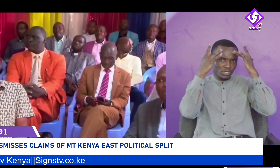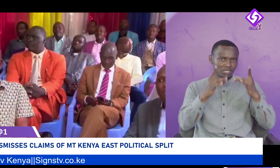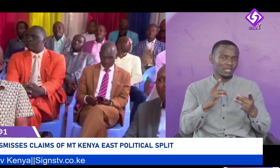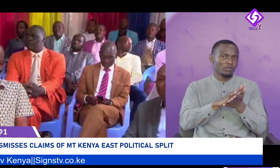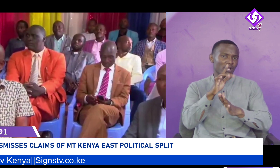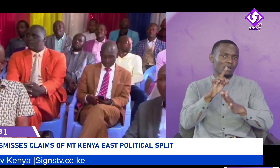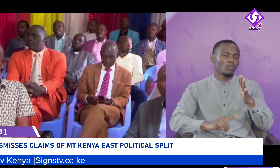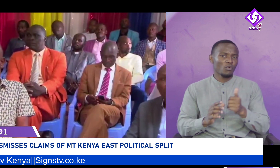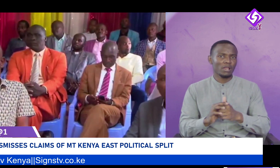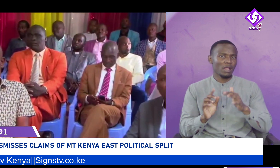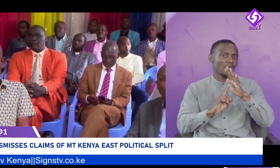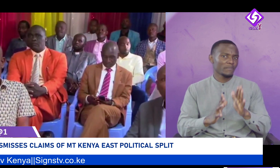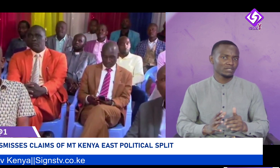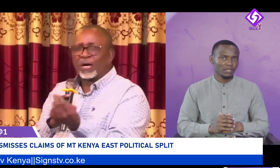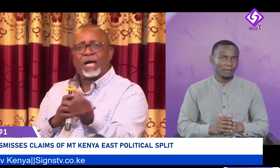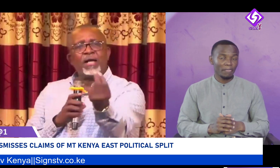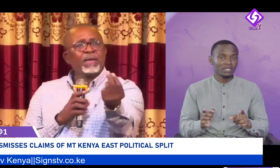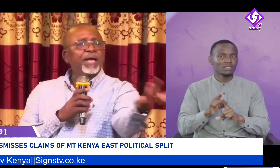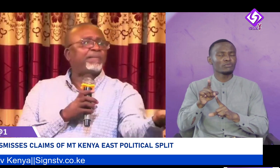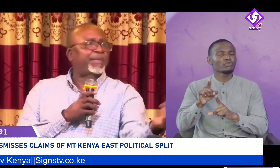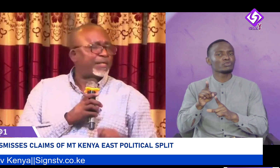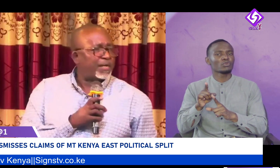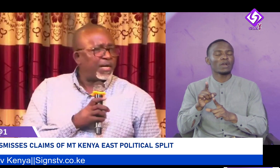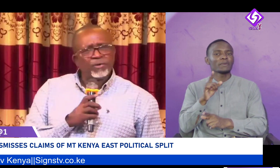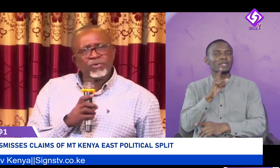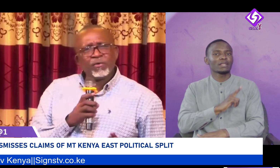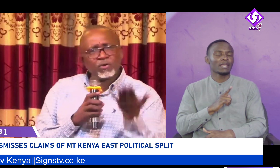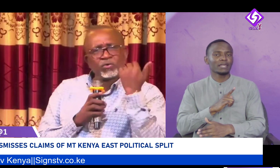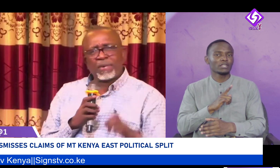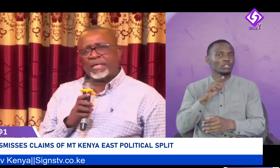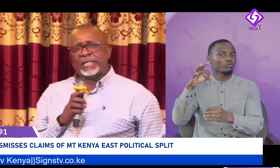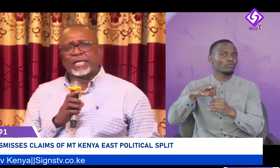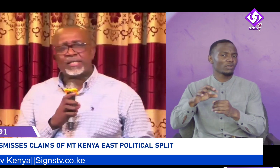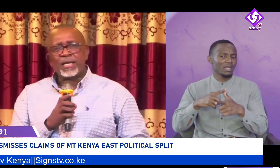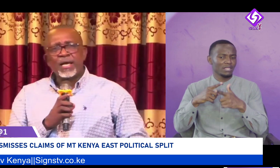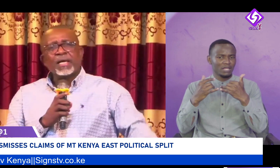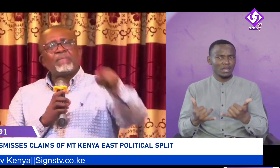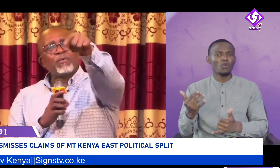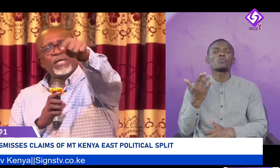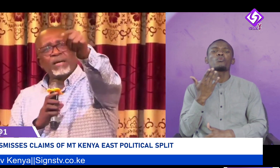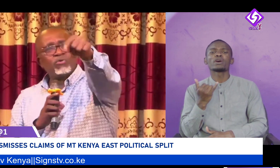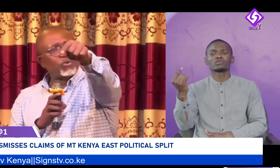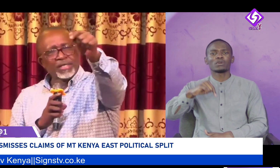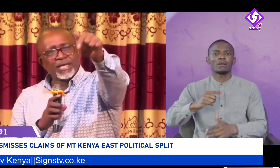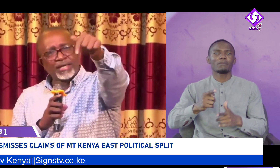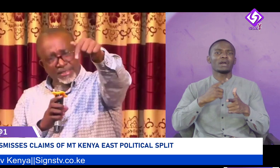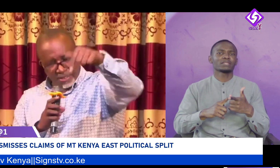just been leadership ya kuelektiwa ya miaka 2. And you really want to come and lecture us? Kama William Ruto alisaliti